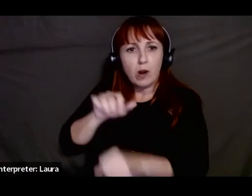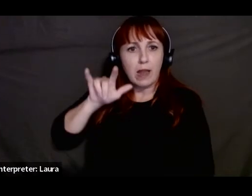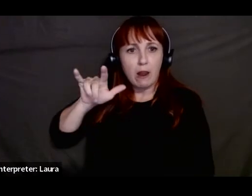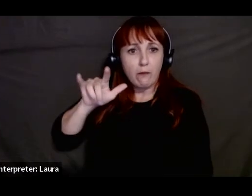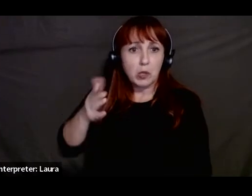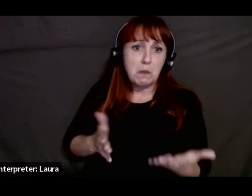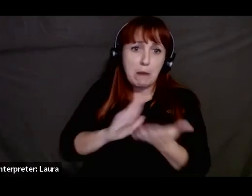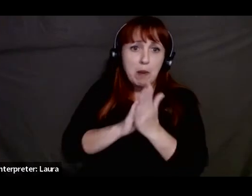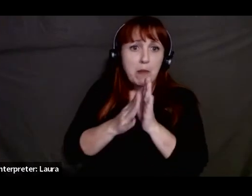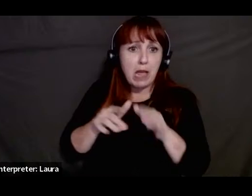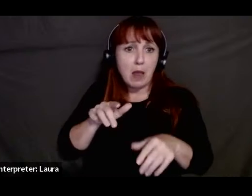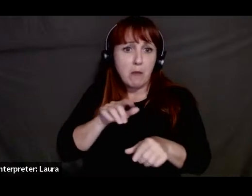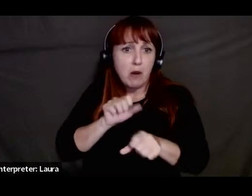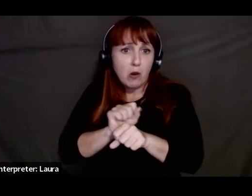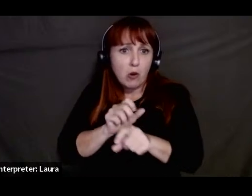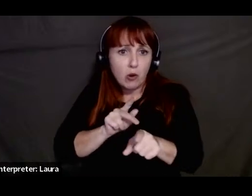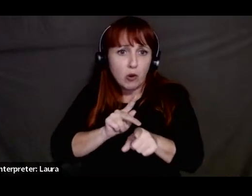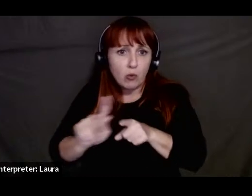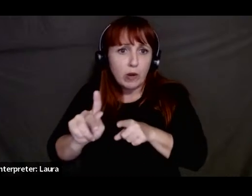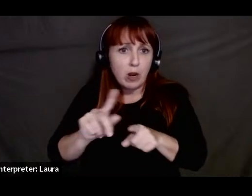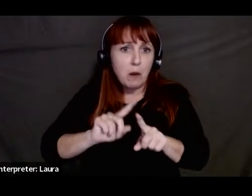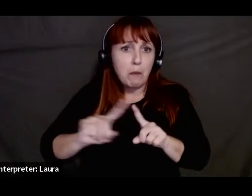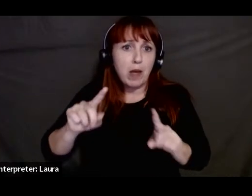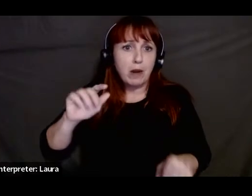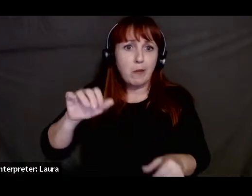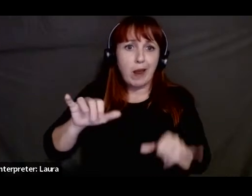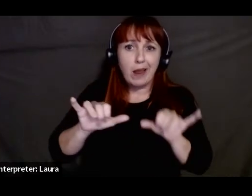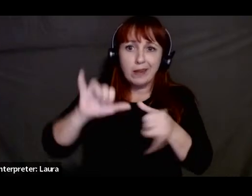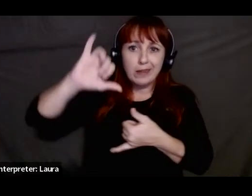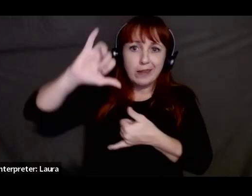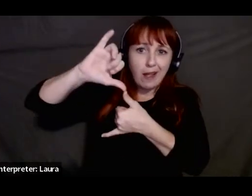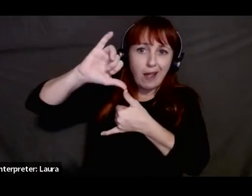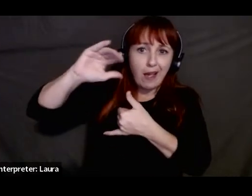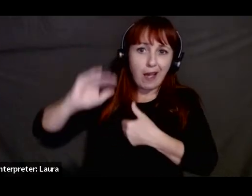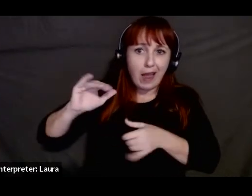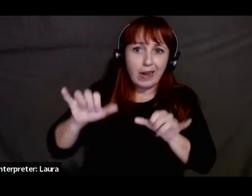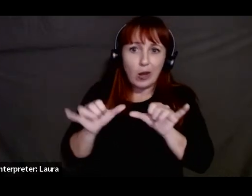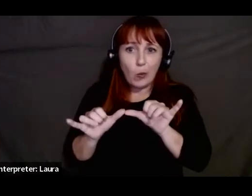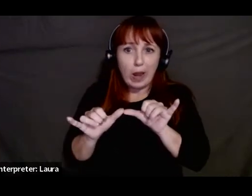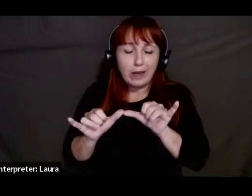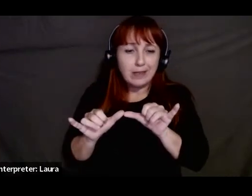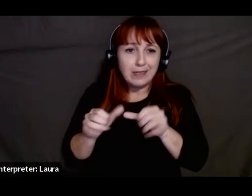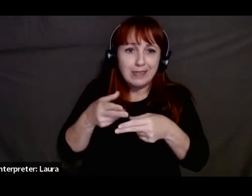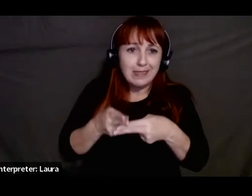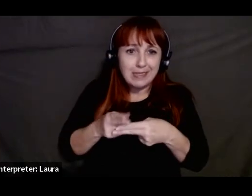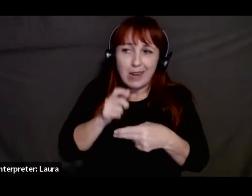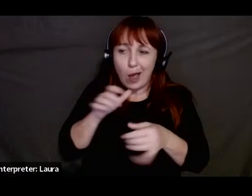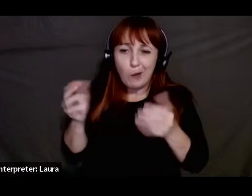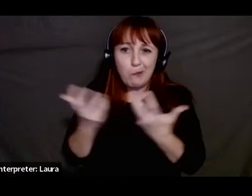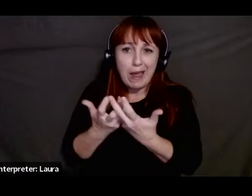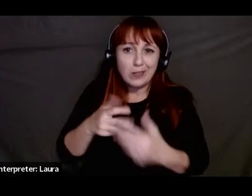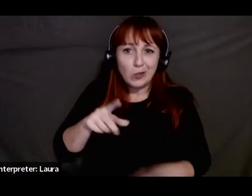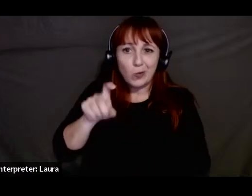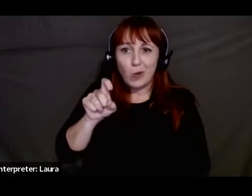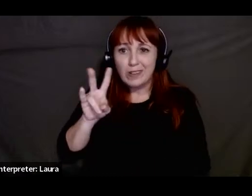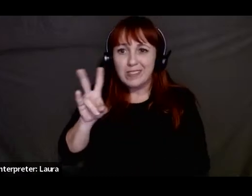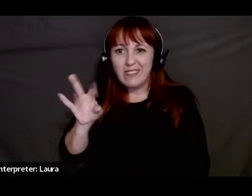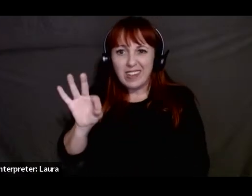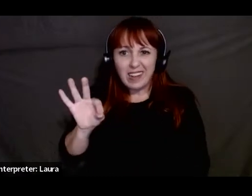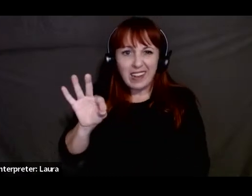career out of it, except my height and weight didn't match their standards. I had to be 179,